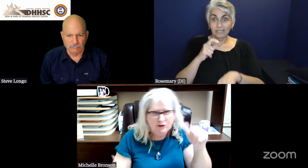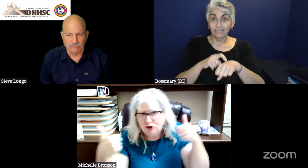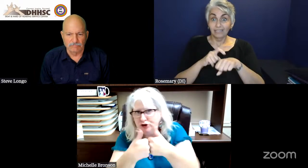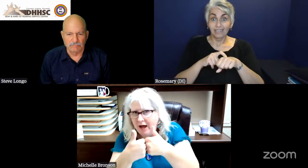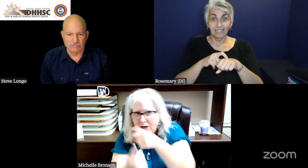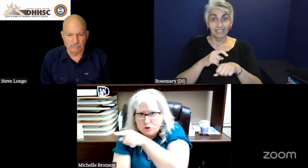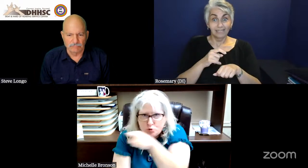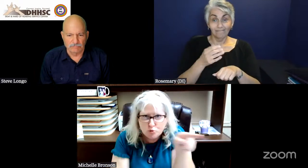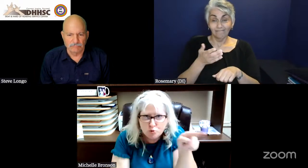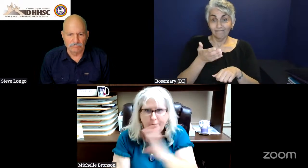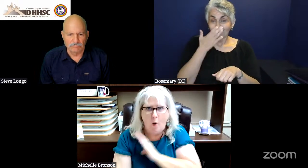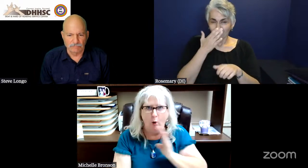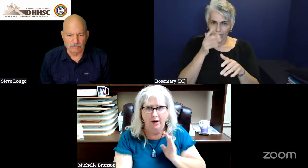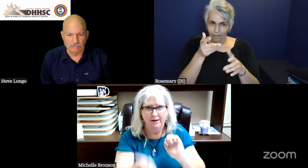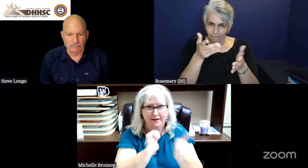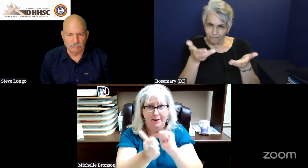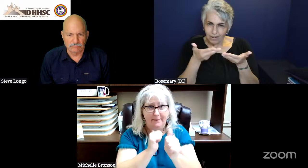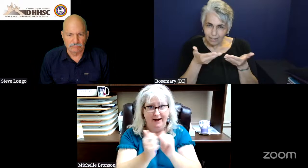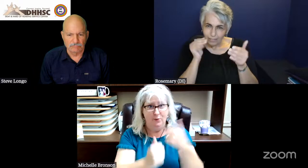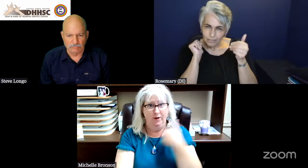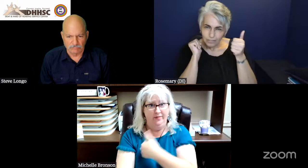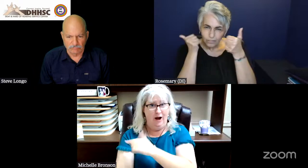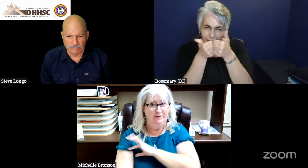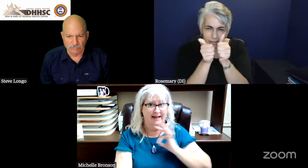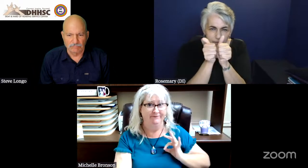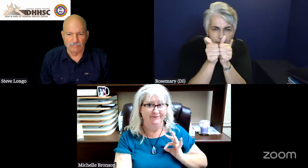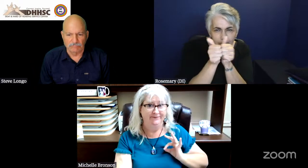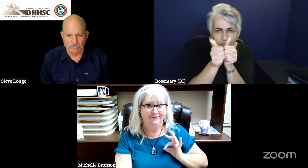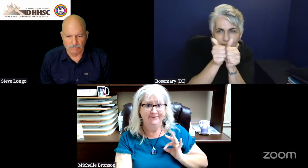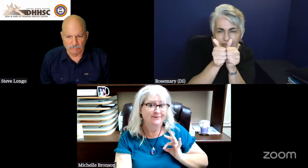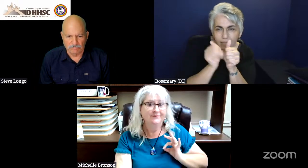it's going to be hashtag Giving Tuesday.